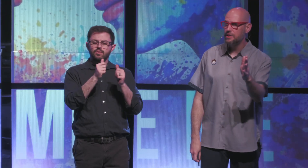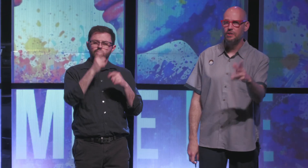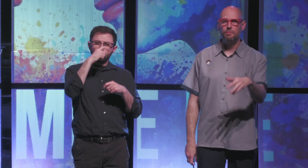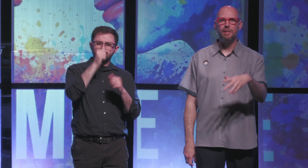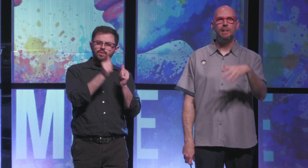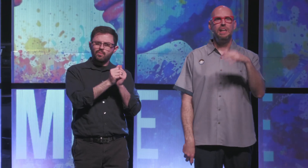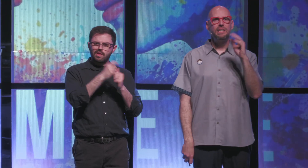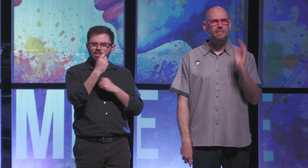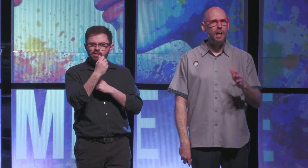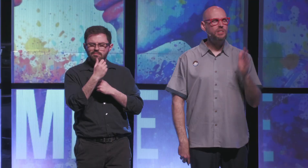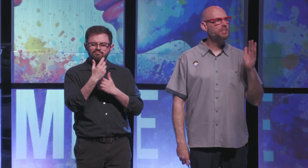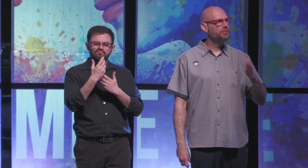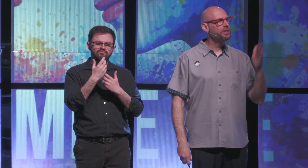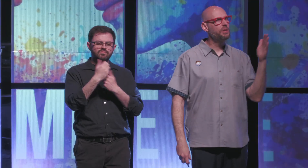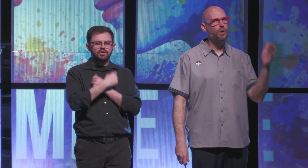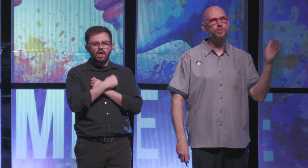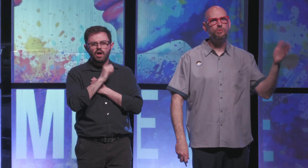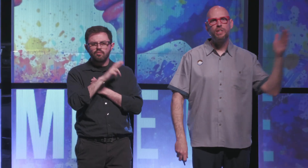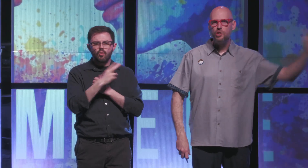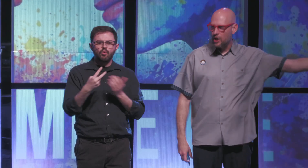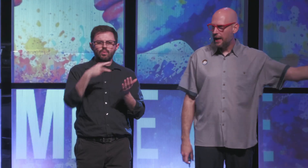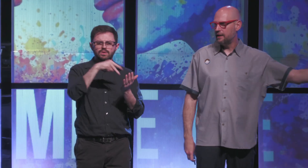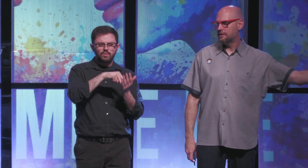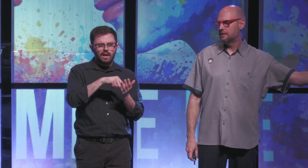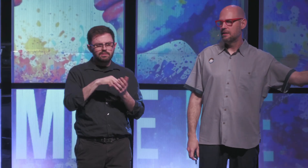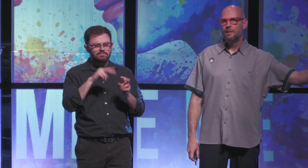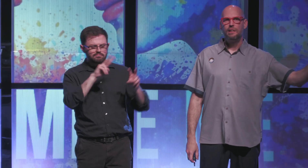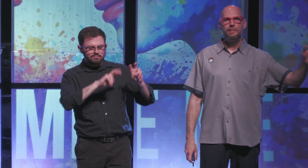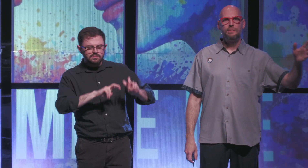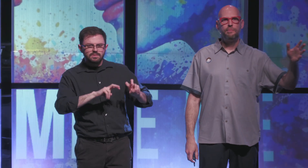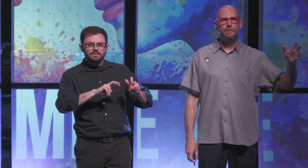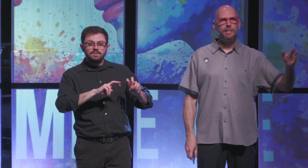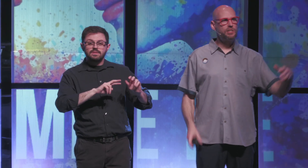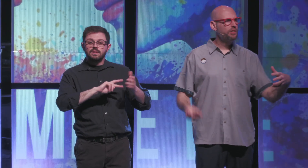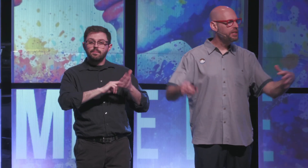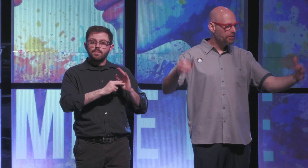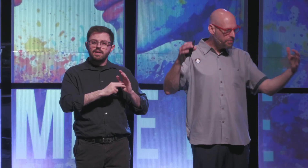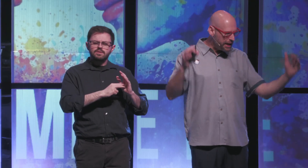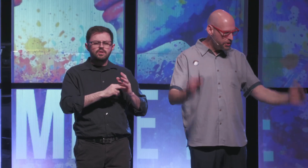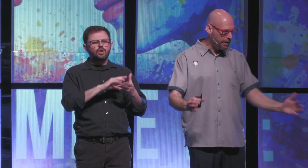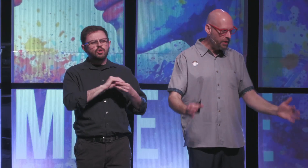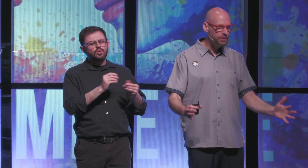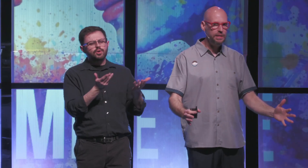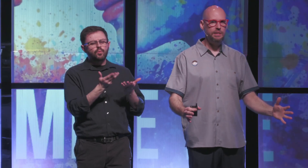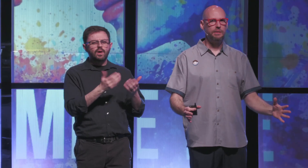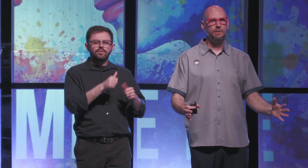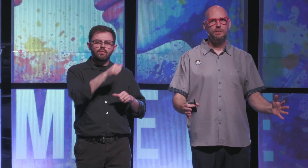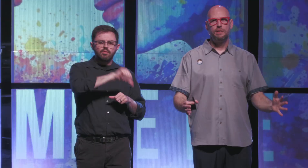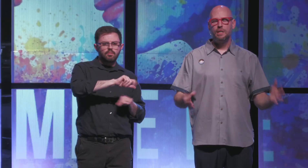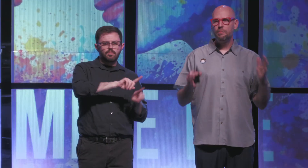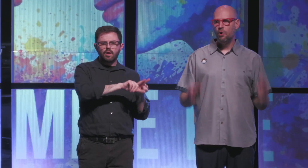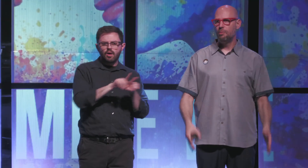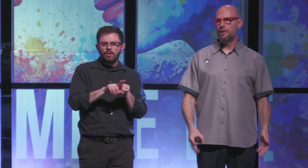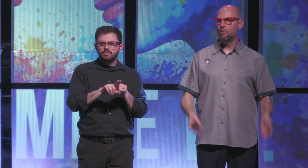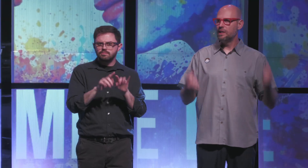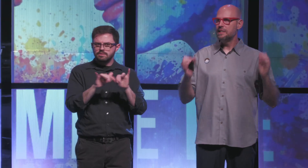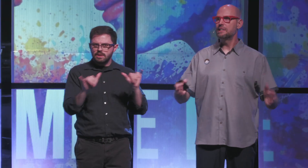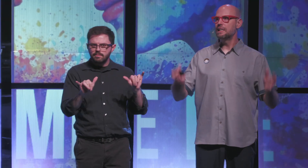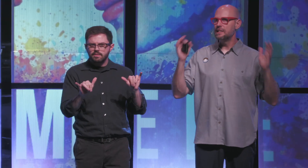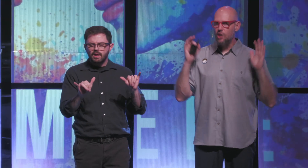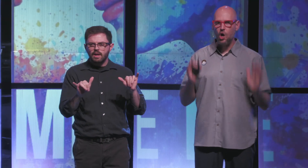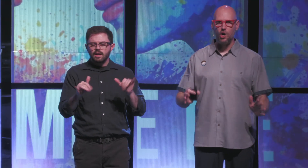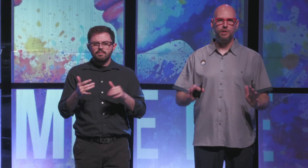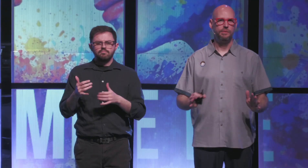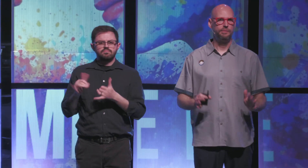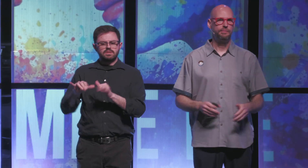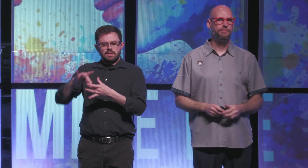resurrection discernment is not just learning what to reject. It's learning to remain grounded in a moment when listening